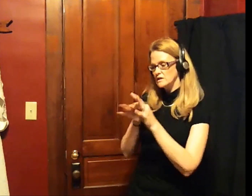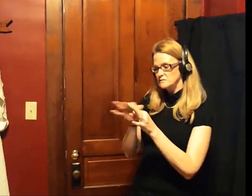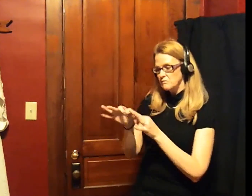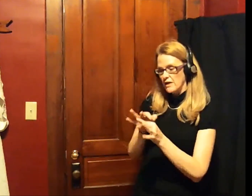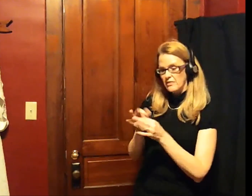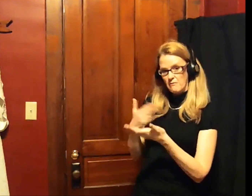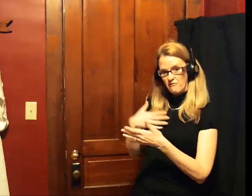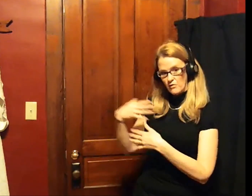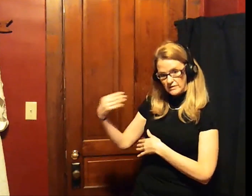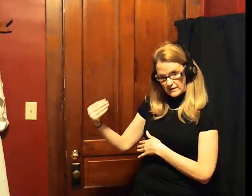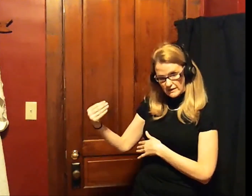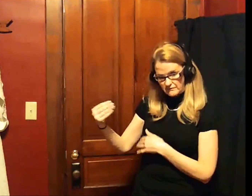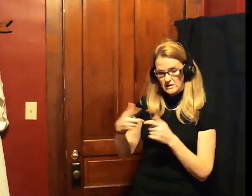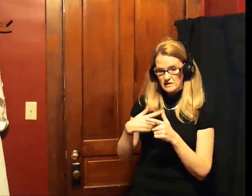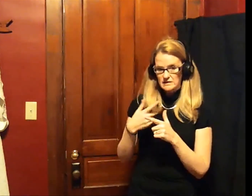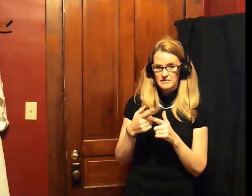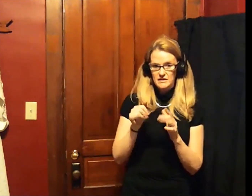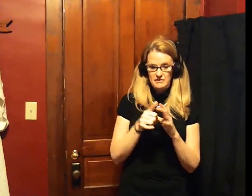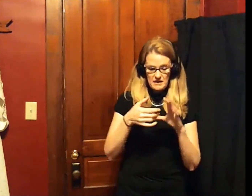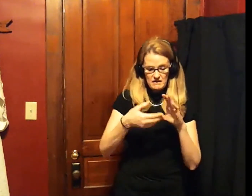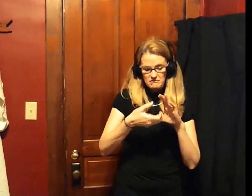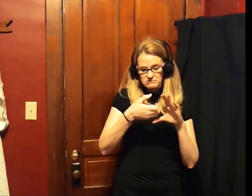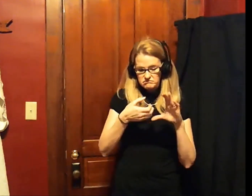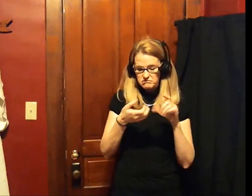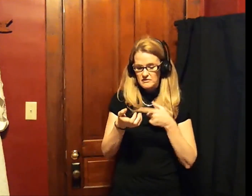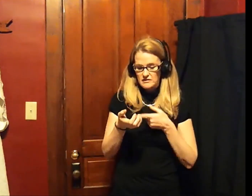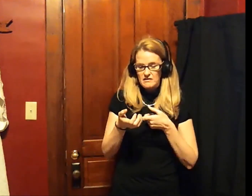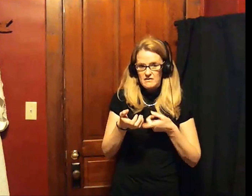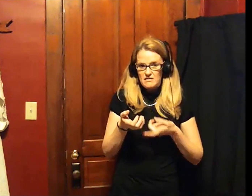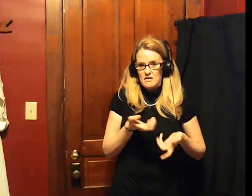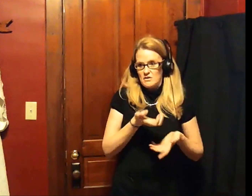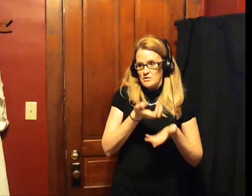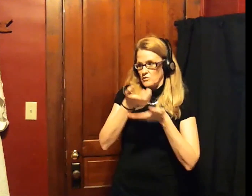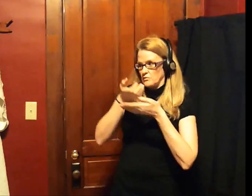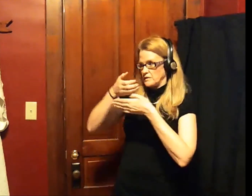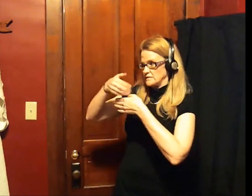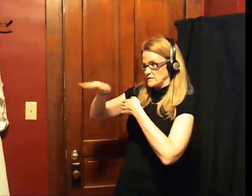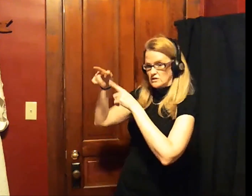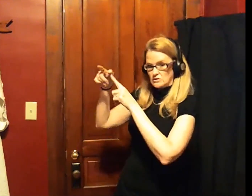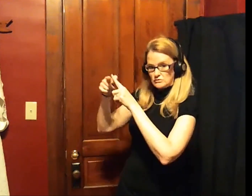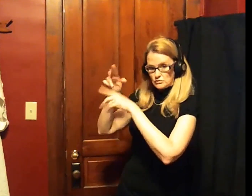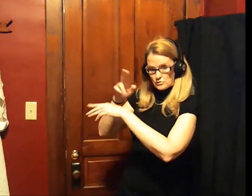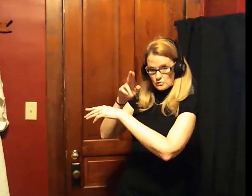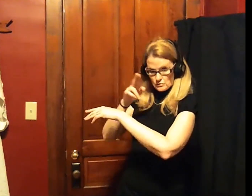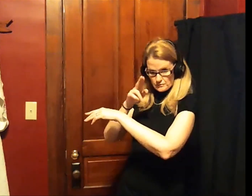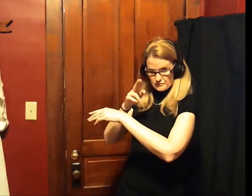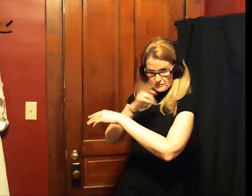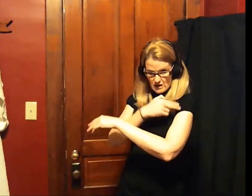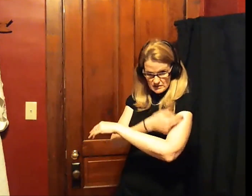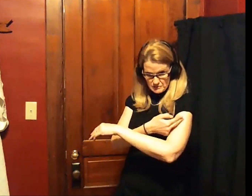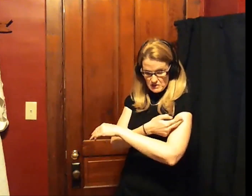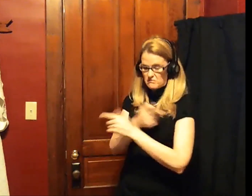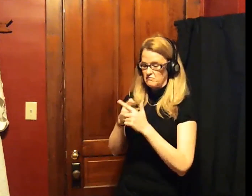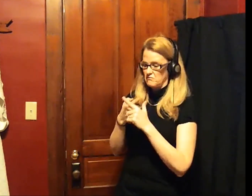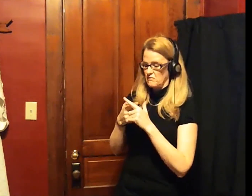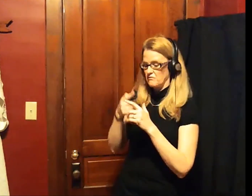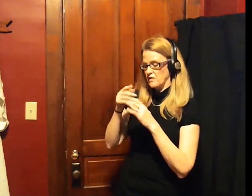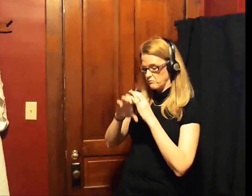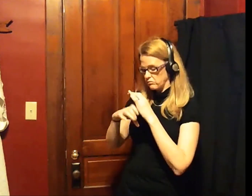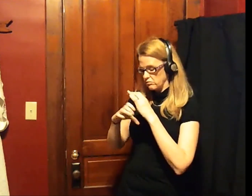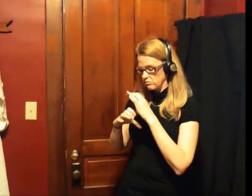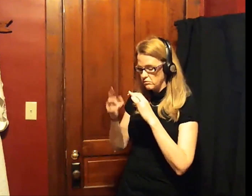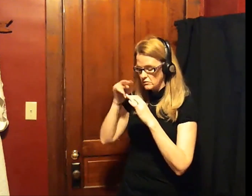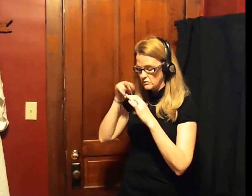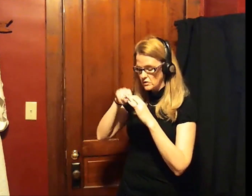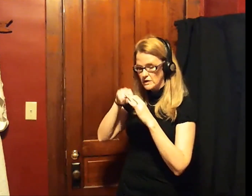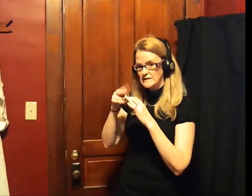that before you leave, and those pieces of tissue will be sent to a pathologist at the hospital who will give a reading on